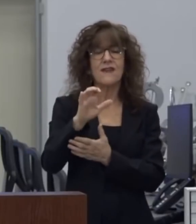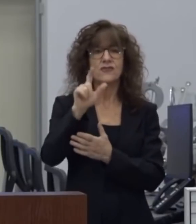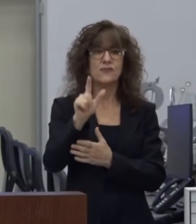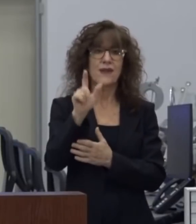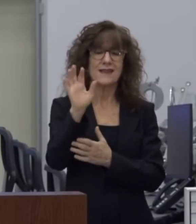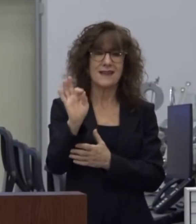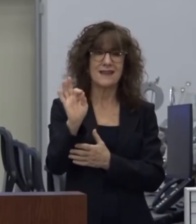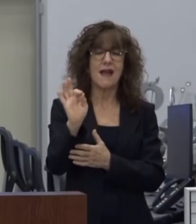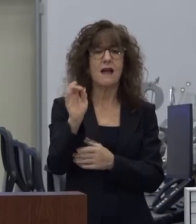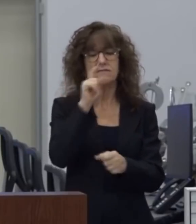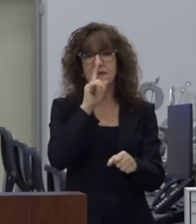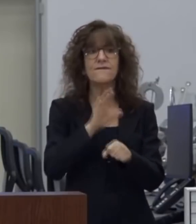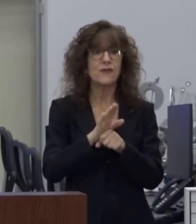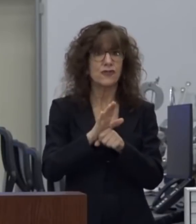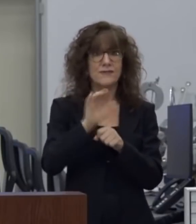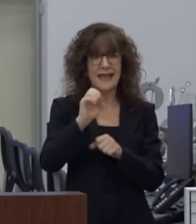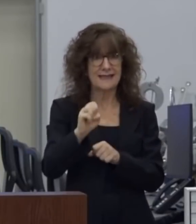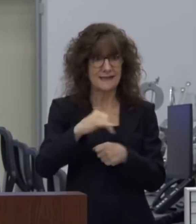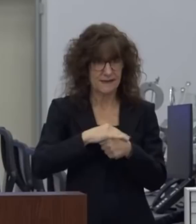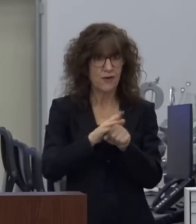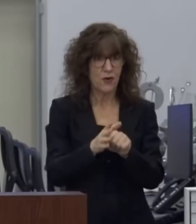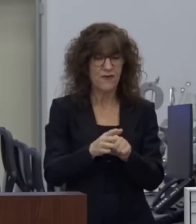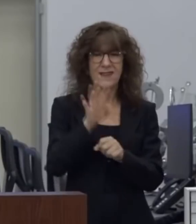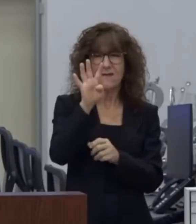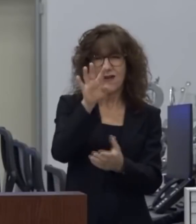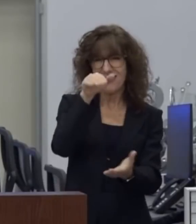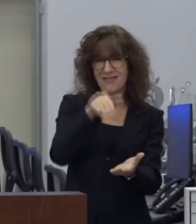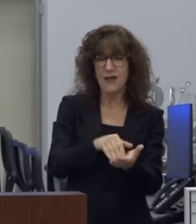45,529 confirmed cases of COVID-19.